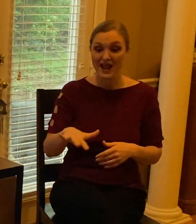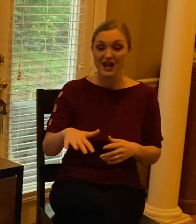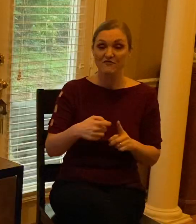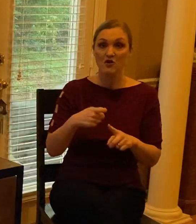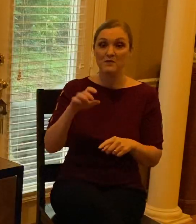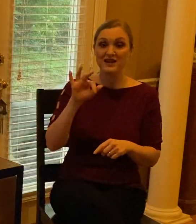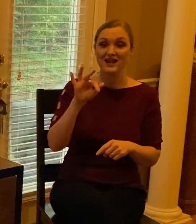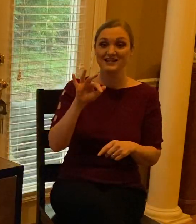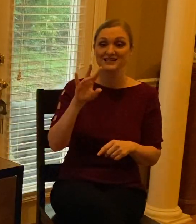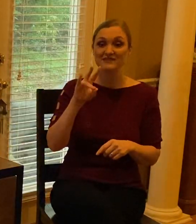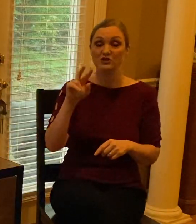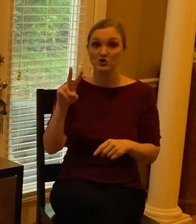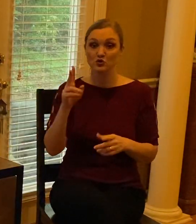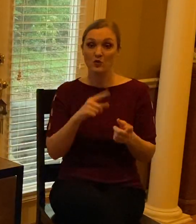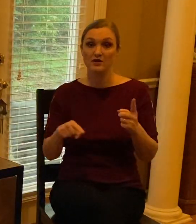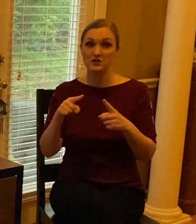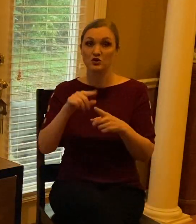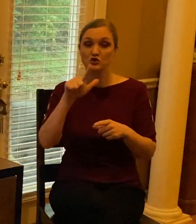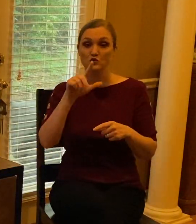until 2002,